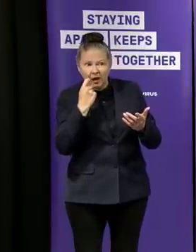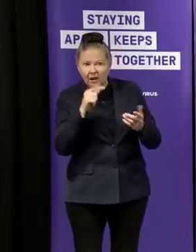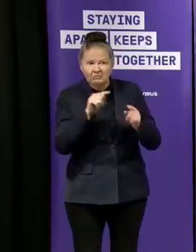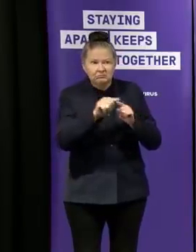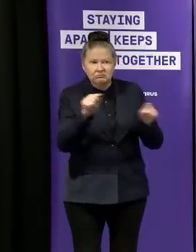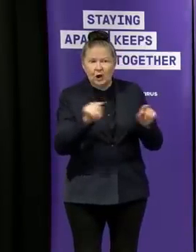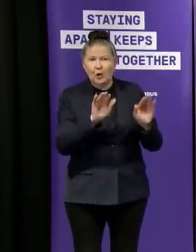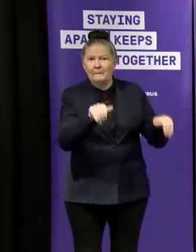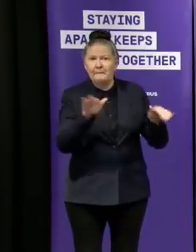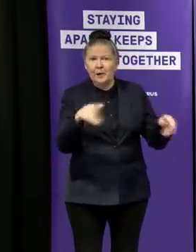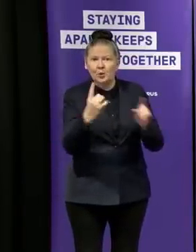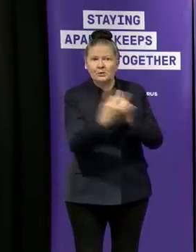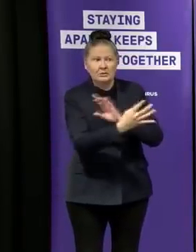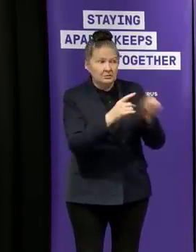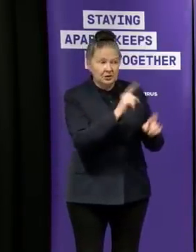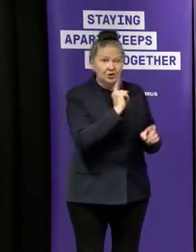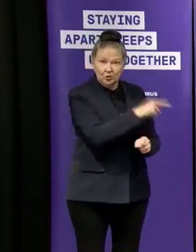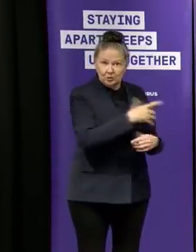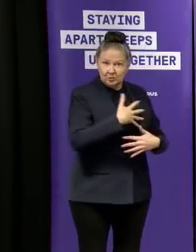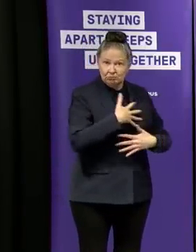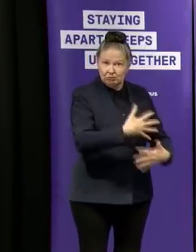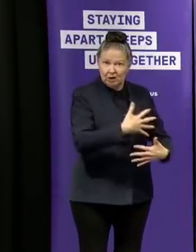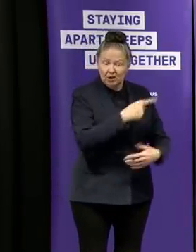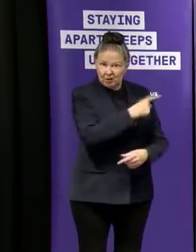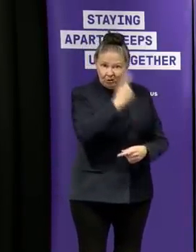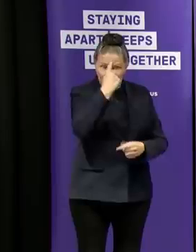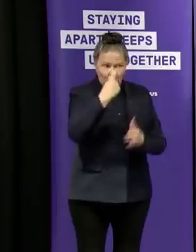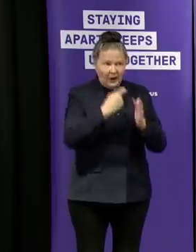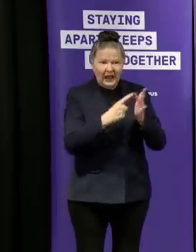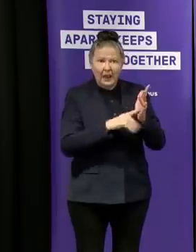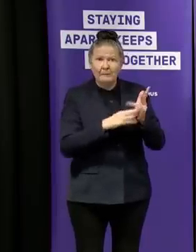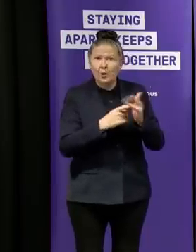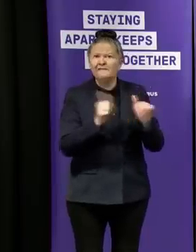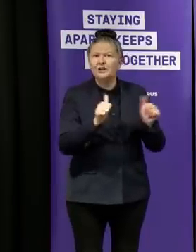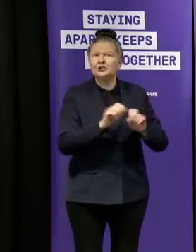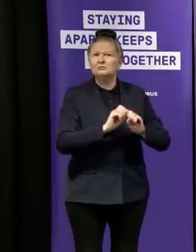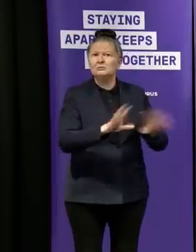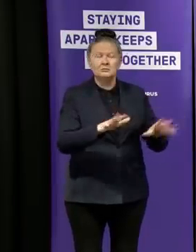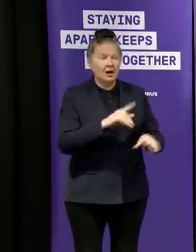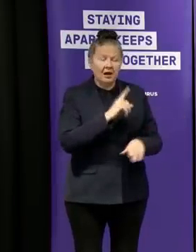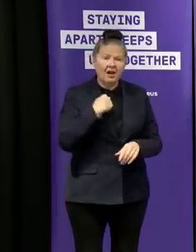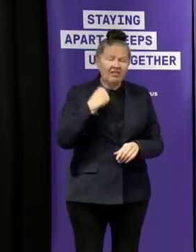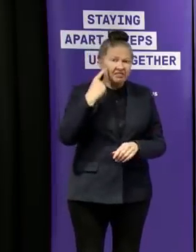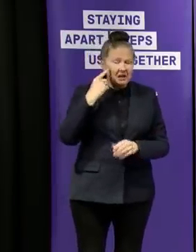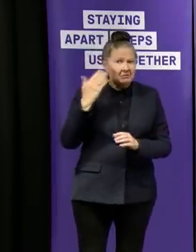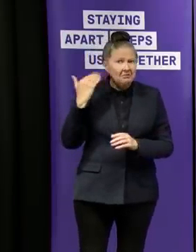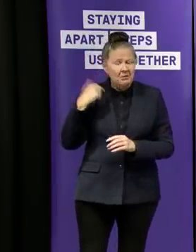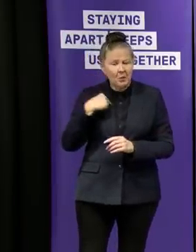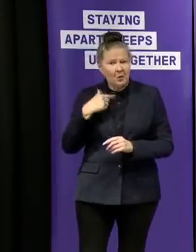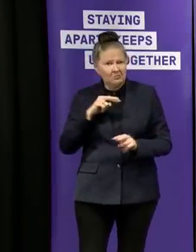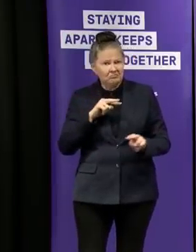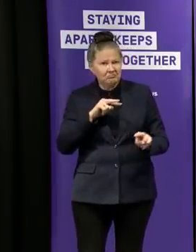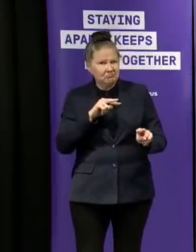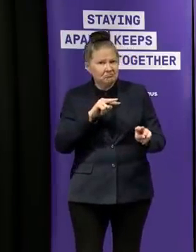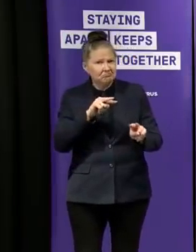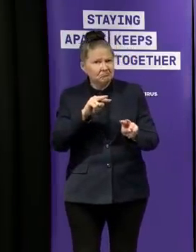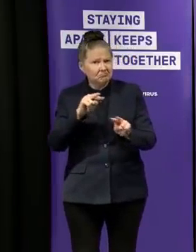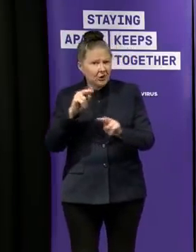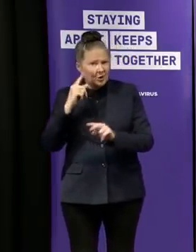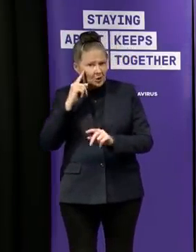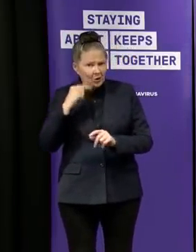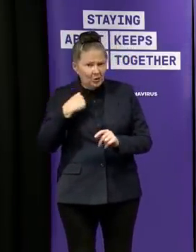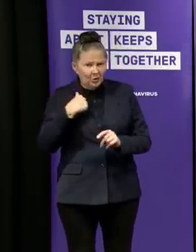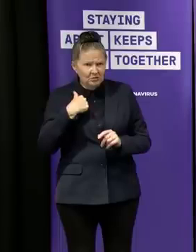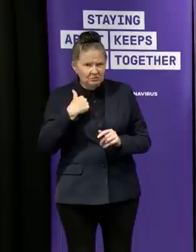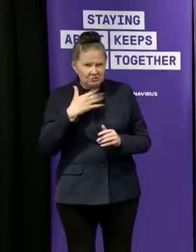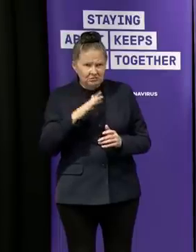result. Is that a surprise? Did you think that cluster was fully contained? Oh, I think we were pretty confident that we'd looked